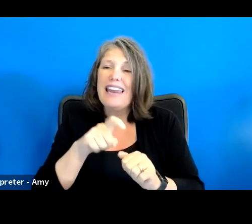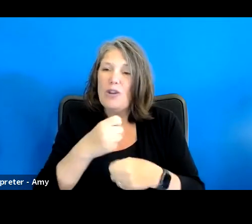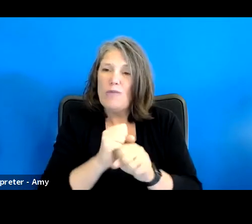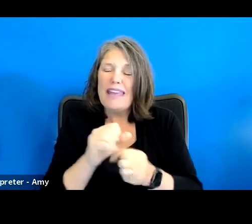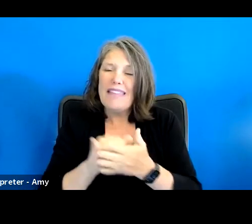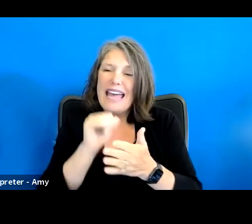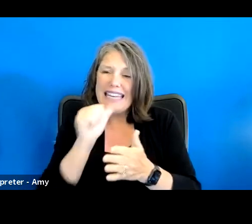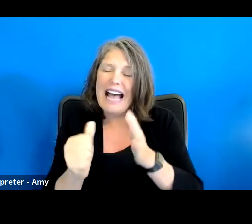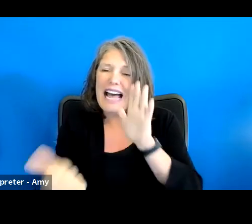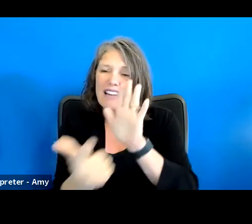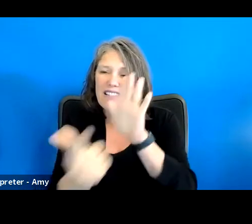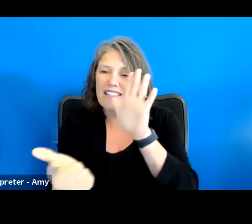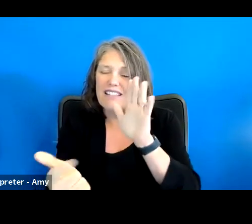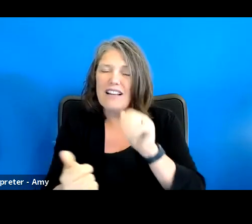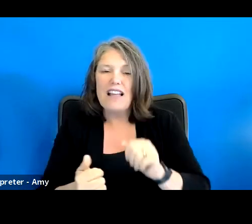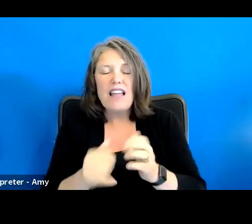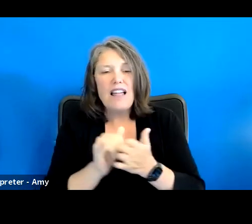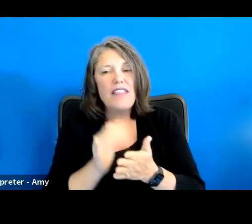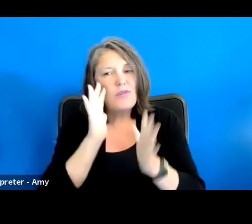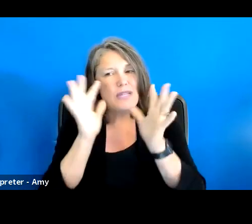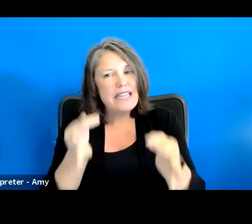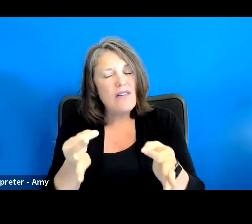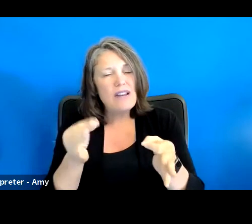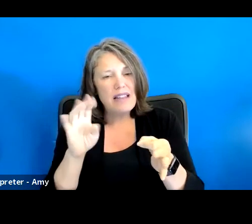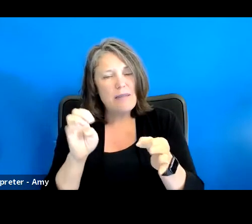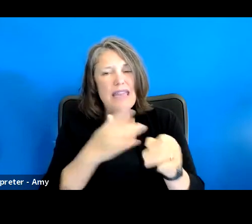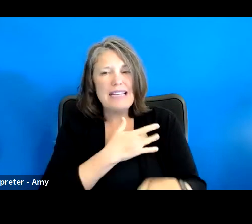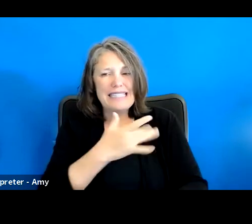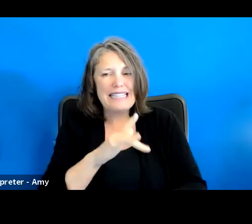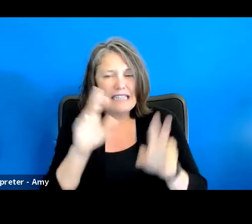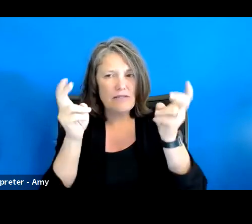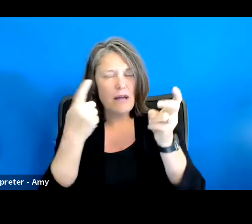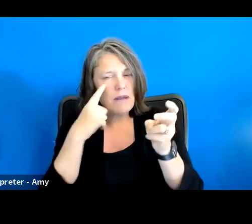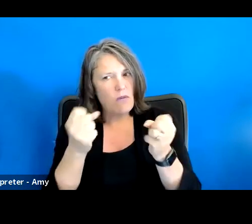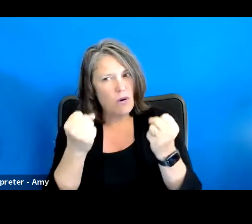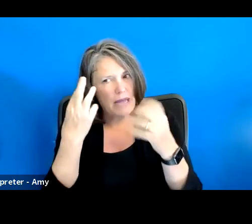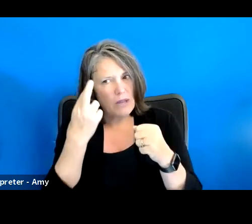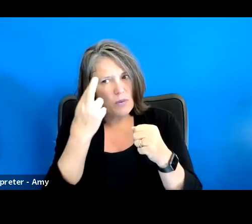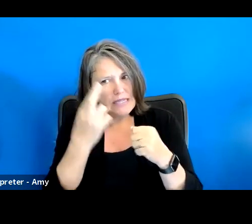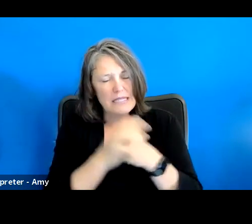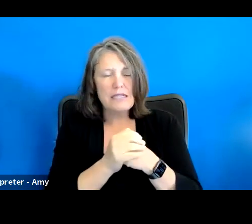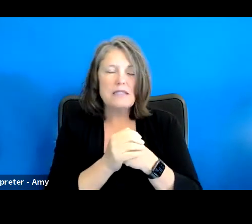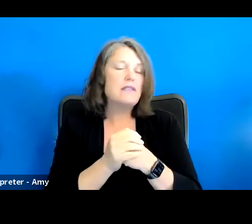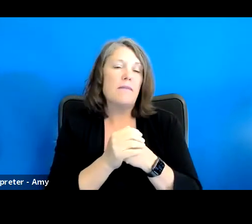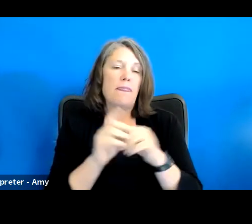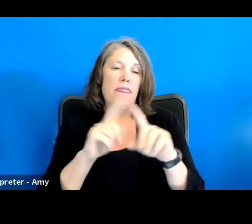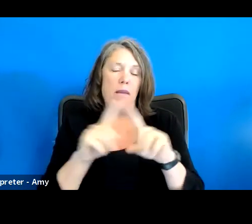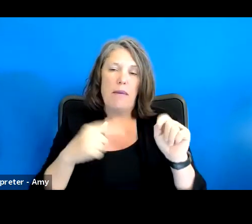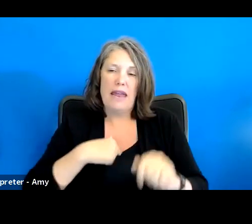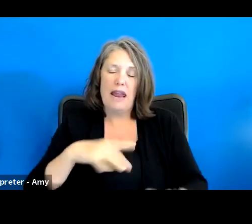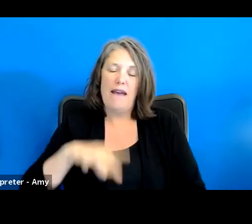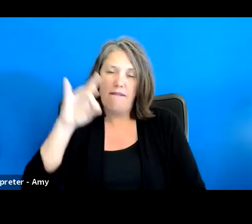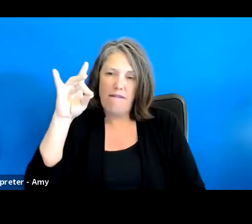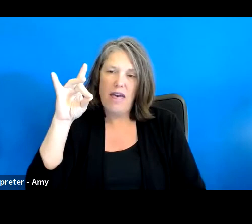work. And this would definitely be considered a sensitive topic for a lot of reasons. But I found